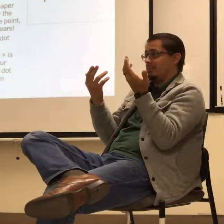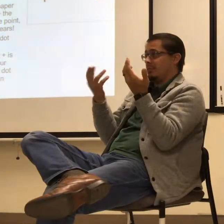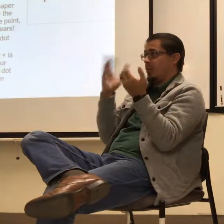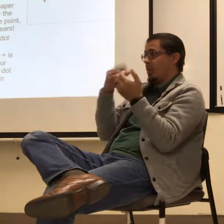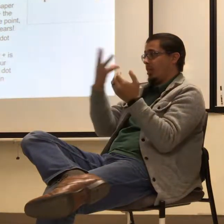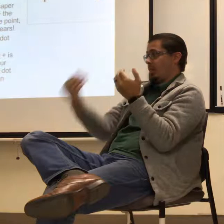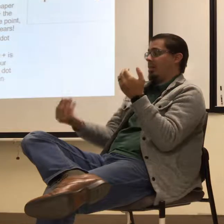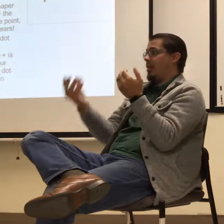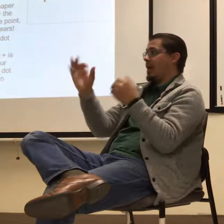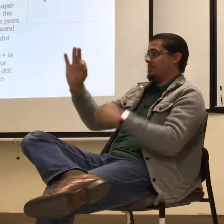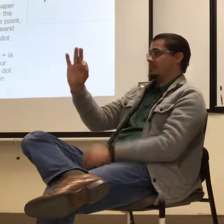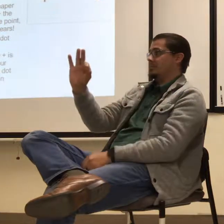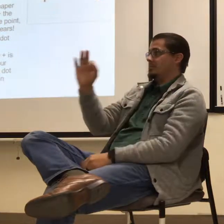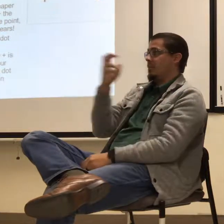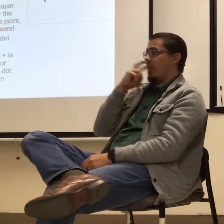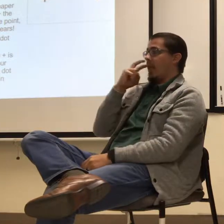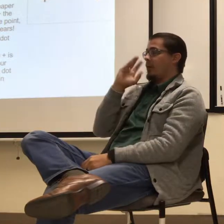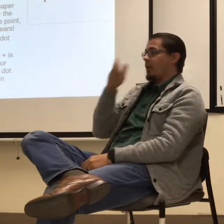Okay.